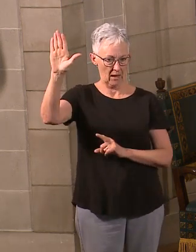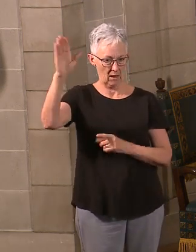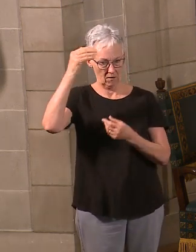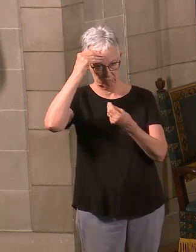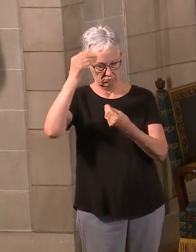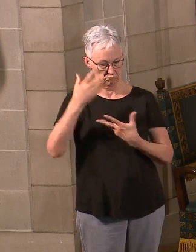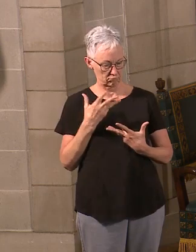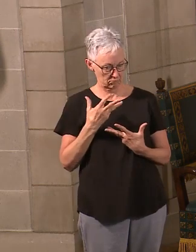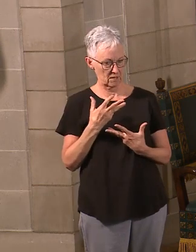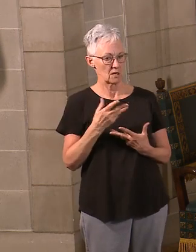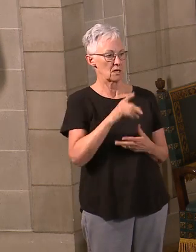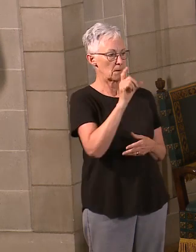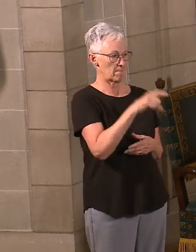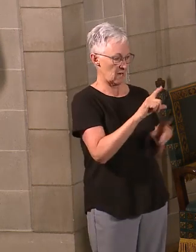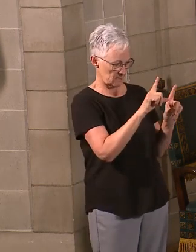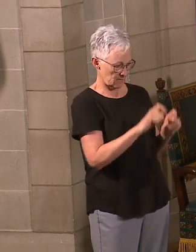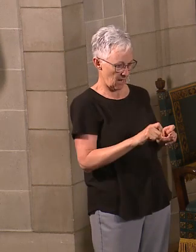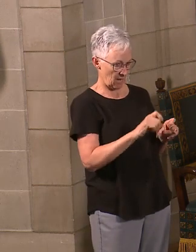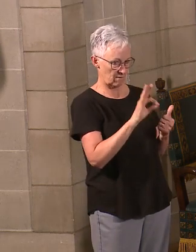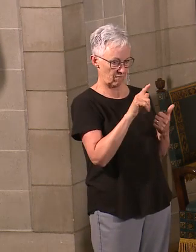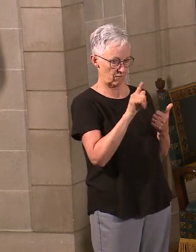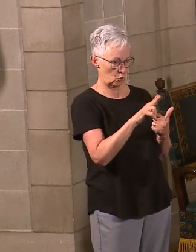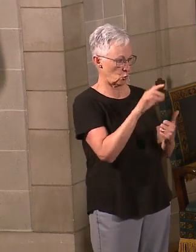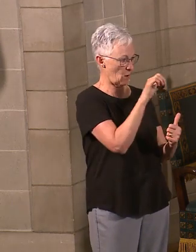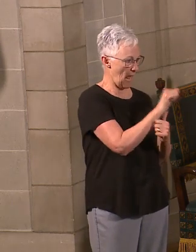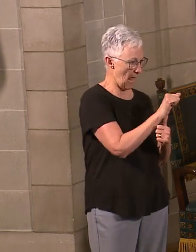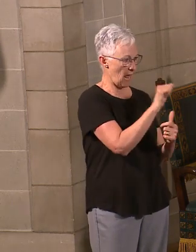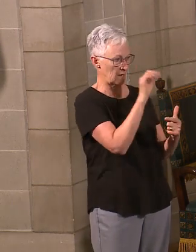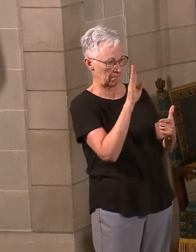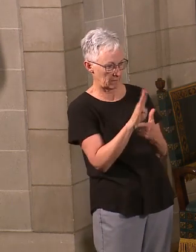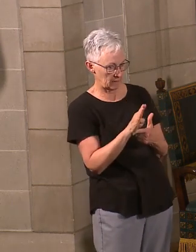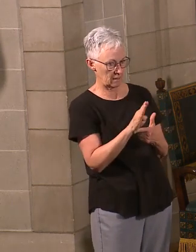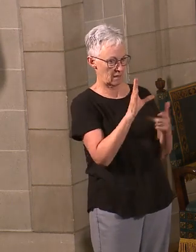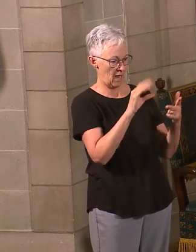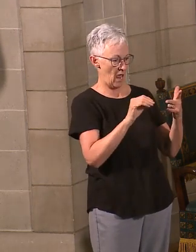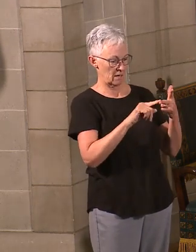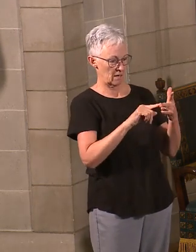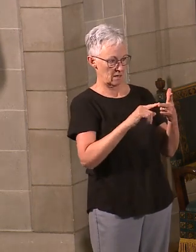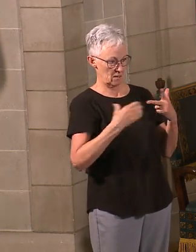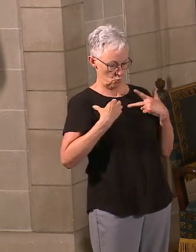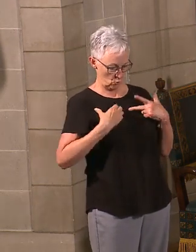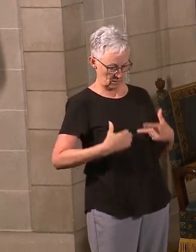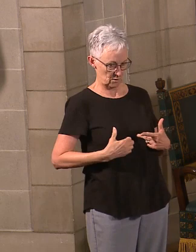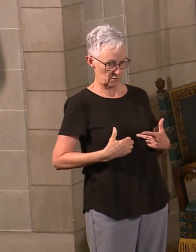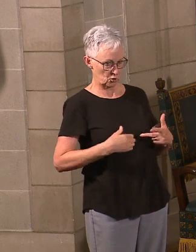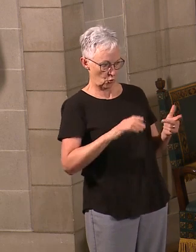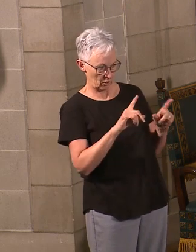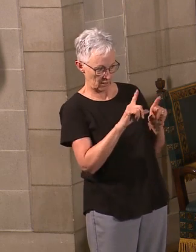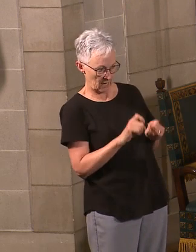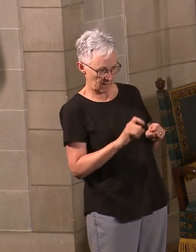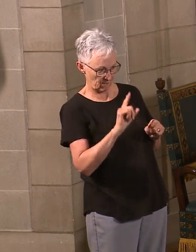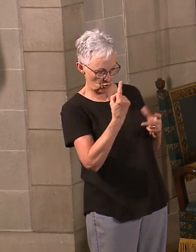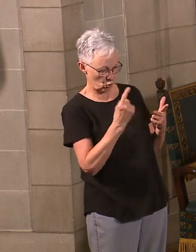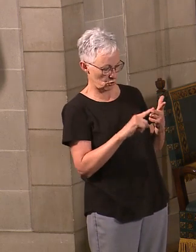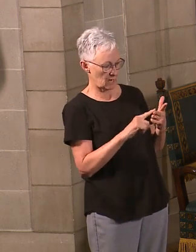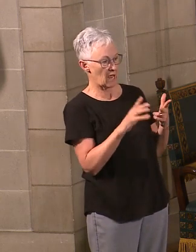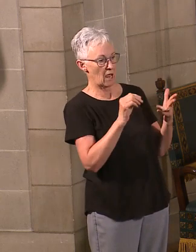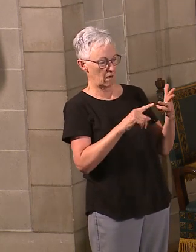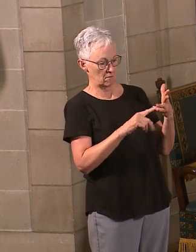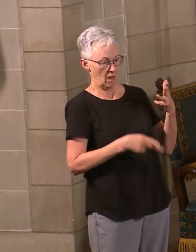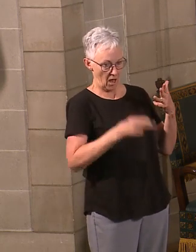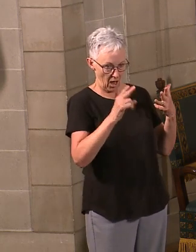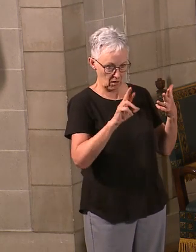be tested for influenza A and B and maybe a respiratory panel depending on what your healthcare provider thinks. And then if you're high risk, right? So if you're somebody